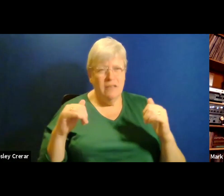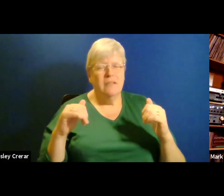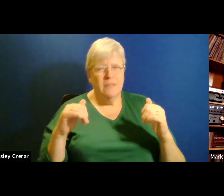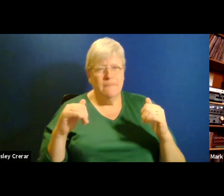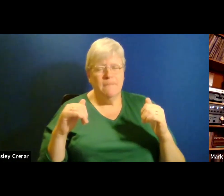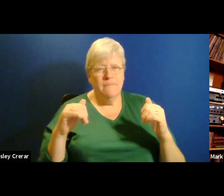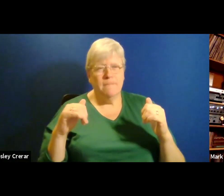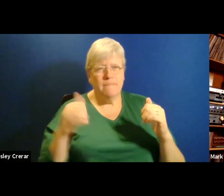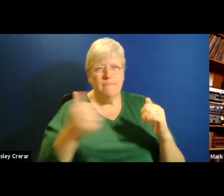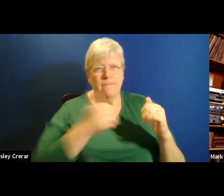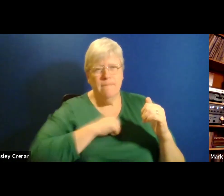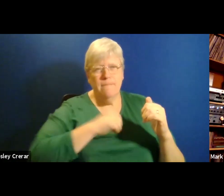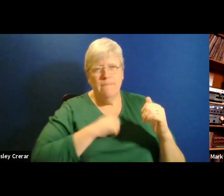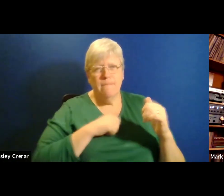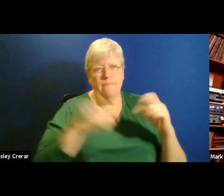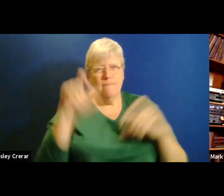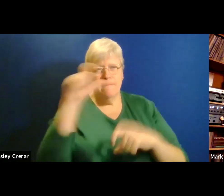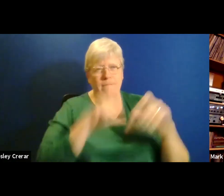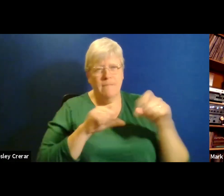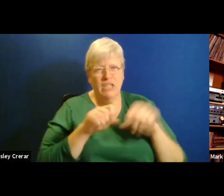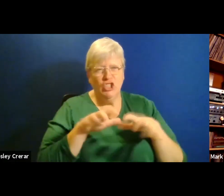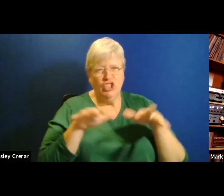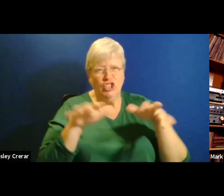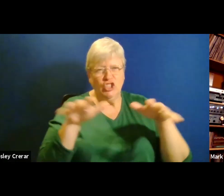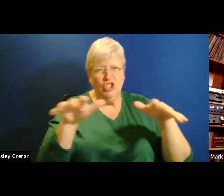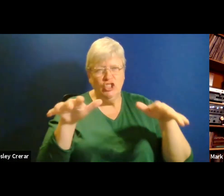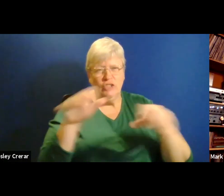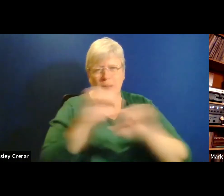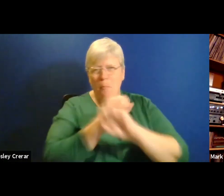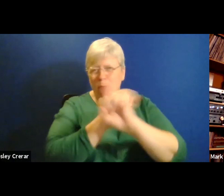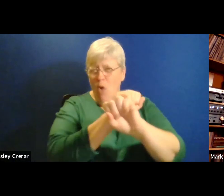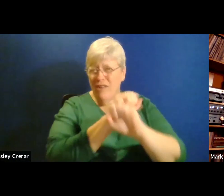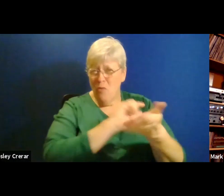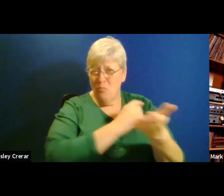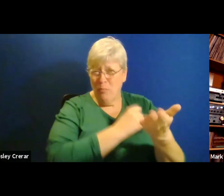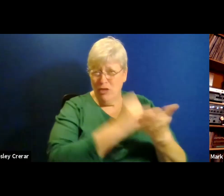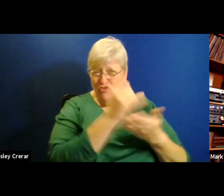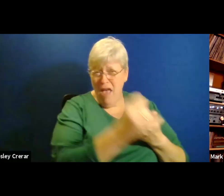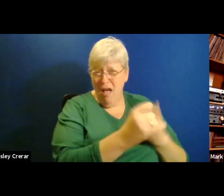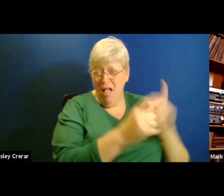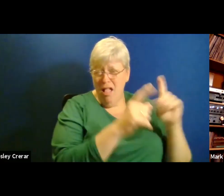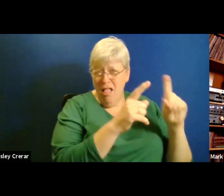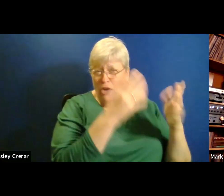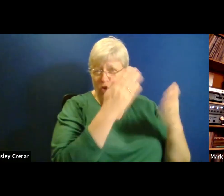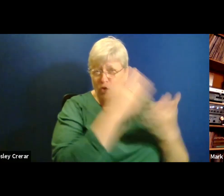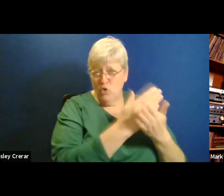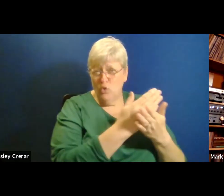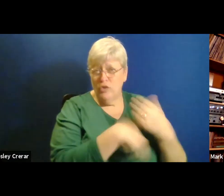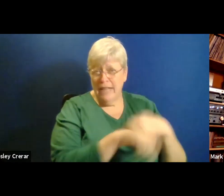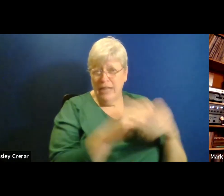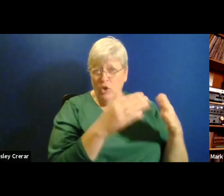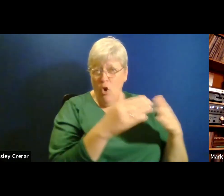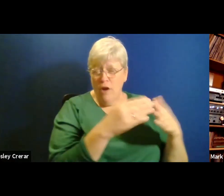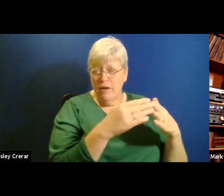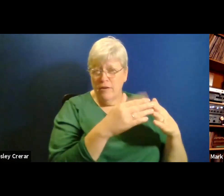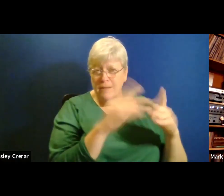The favoured pigment spreads, blots out betrayal, for truth gets brushed in corners hard to reach